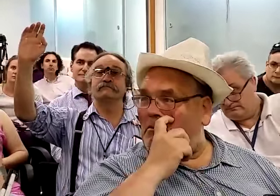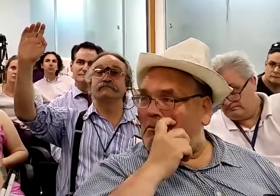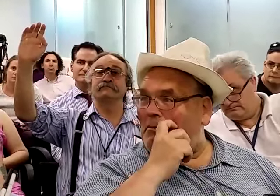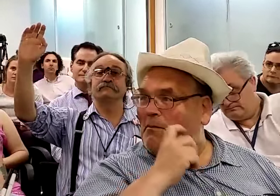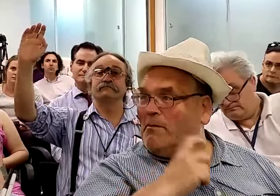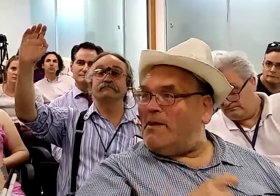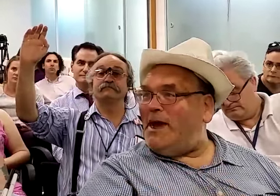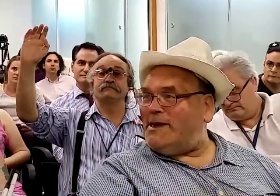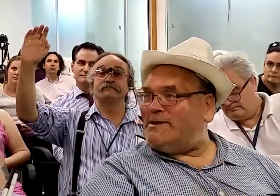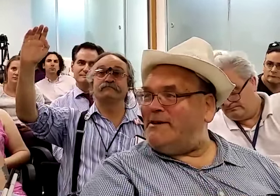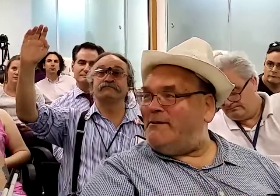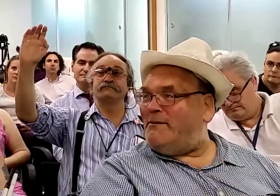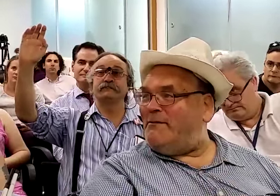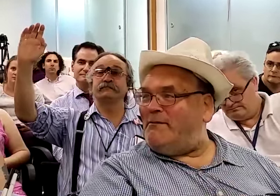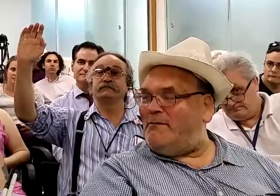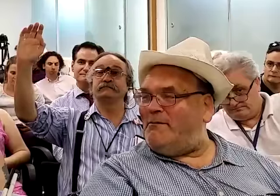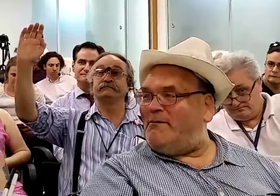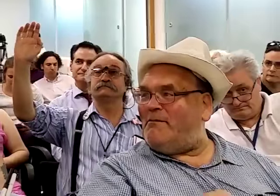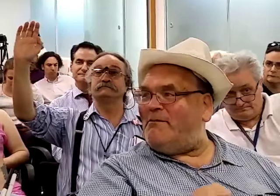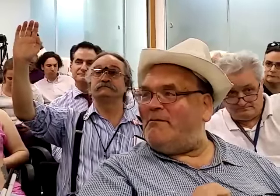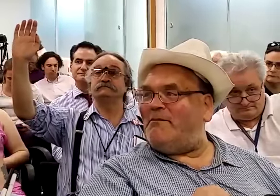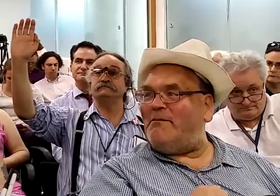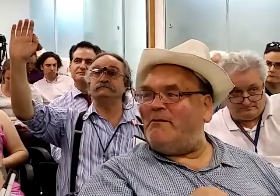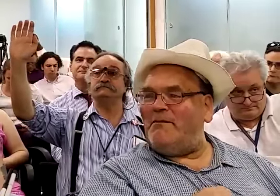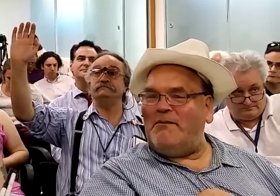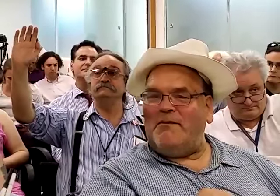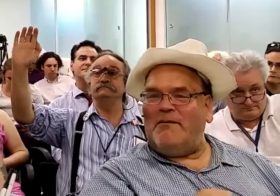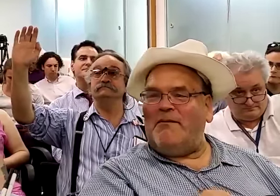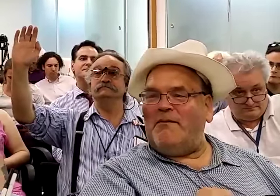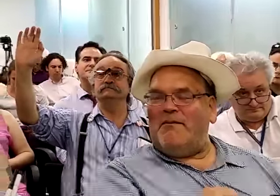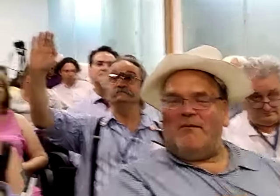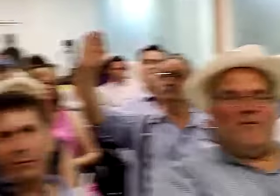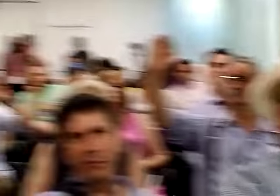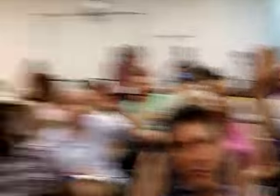your MP, Steve Reed. Yeah. Right?